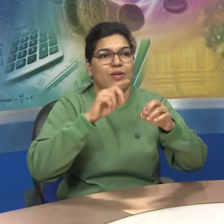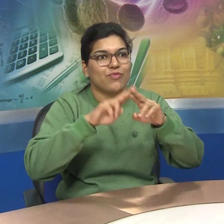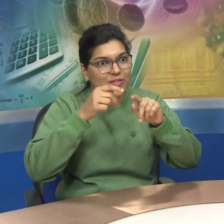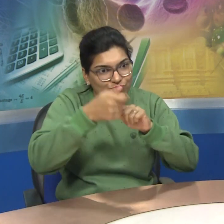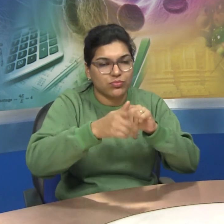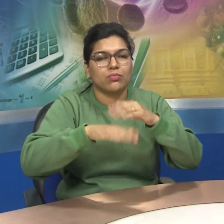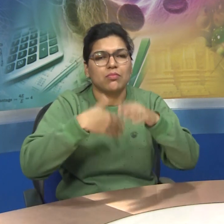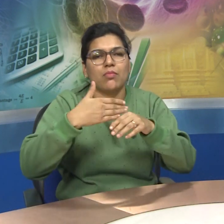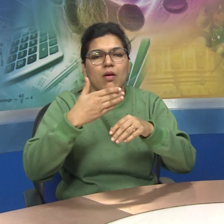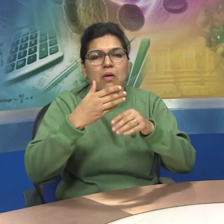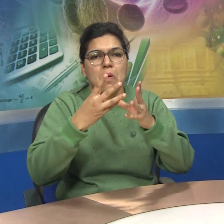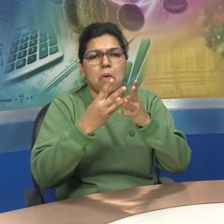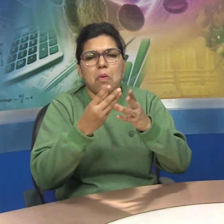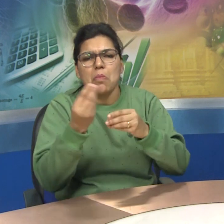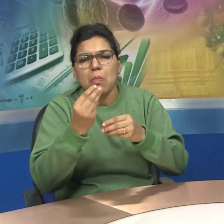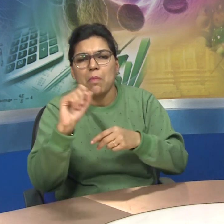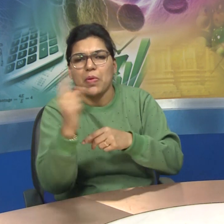So this one is this number 2,